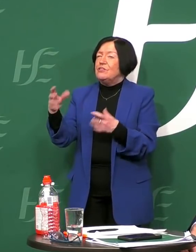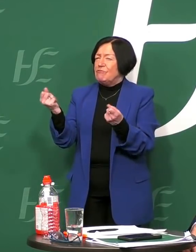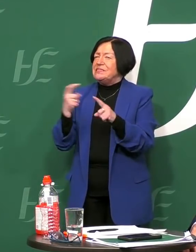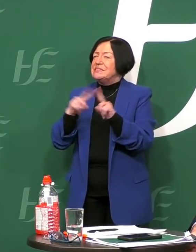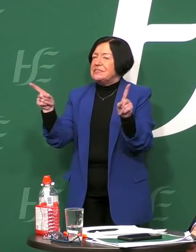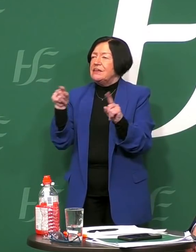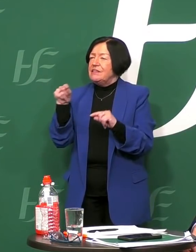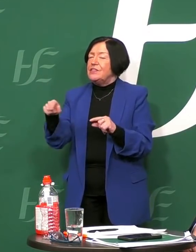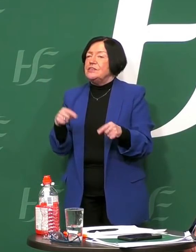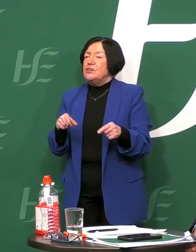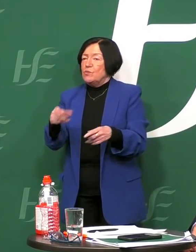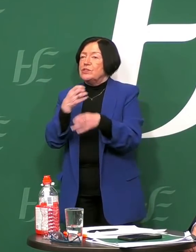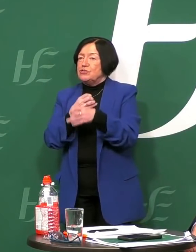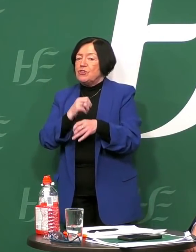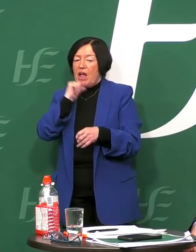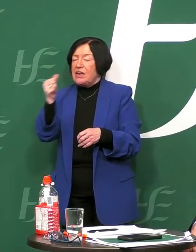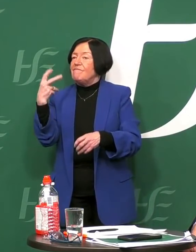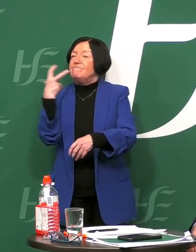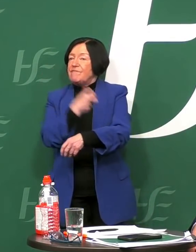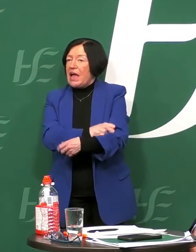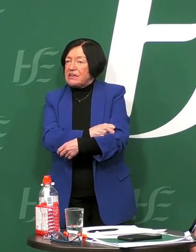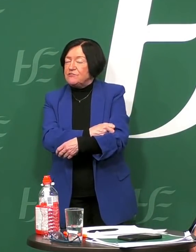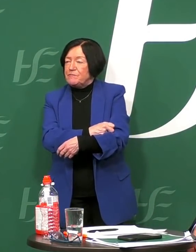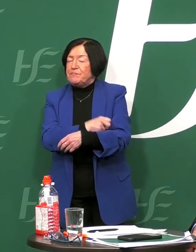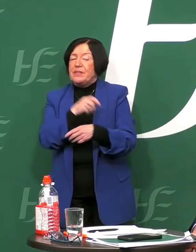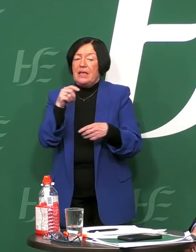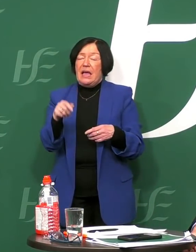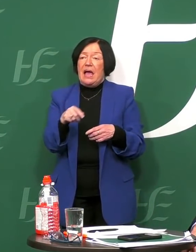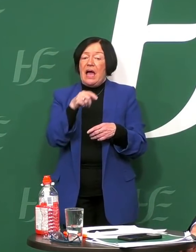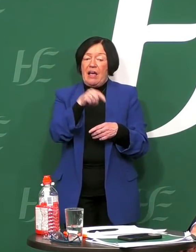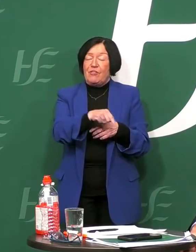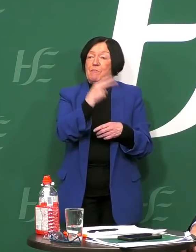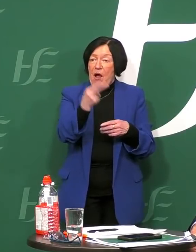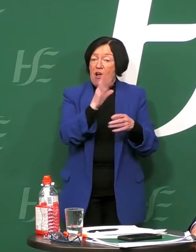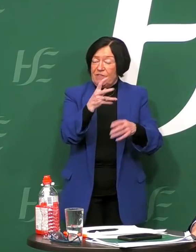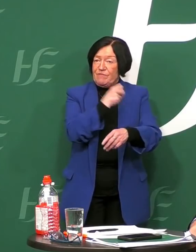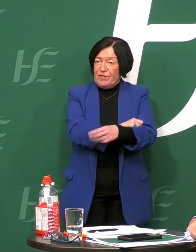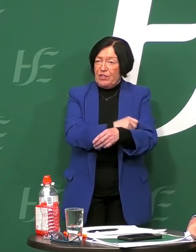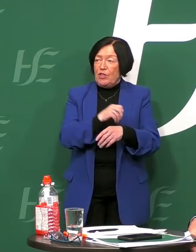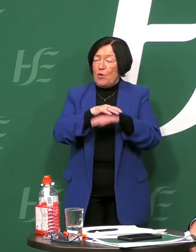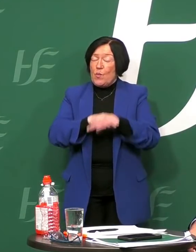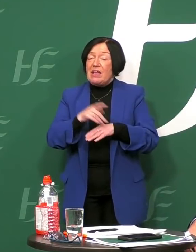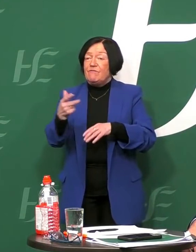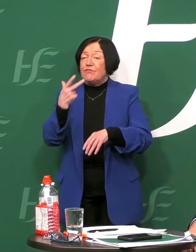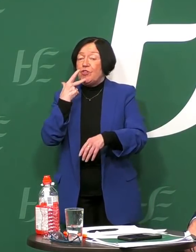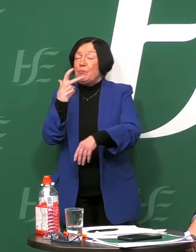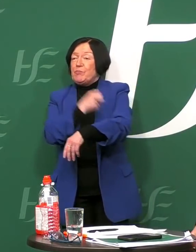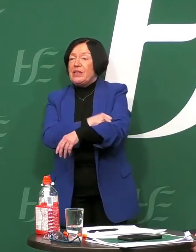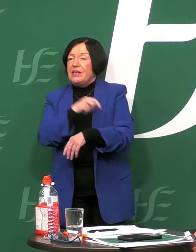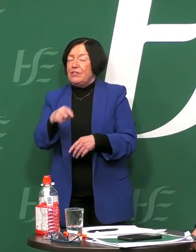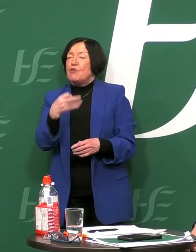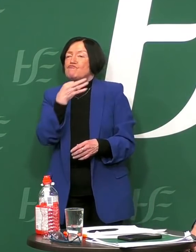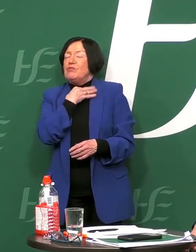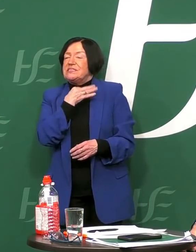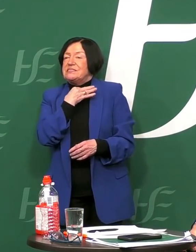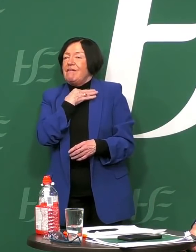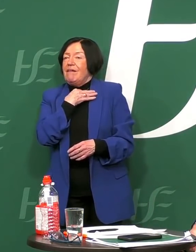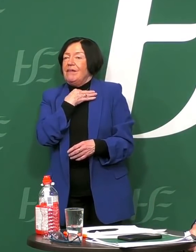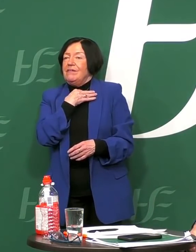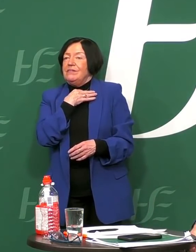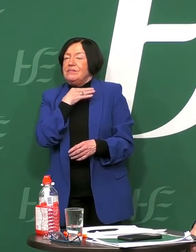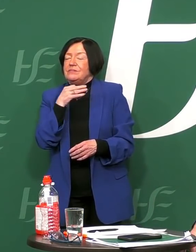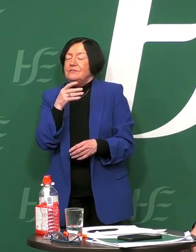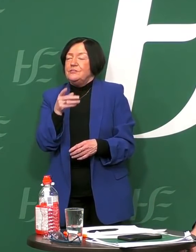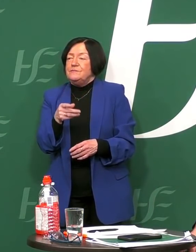in the child is completely unvaccinated and the partner is vaccinated but awaiting a booster. So there's a difference in risk to